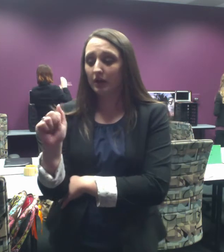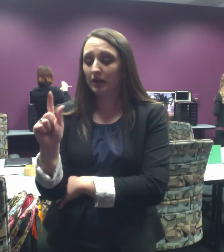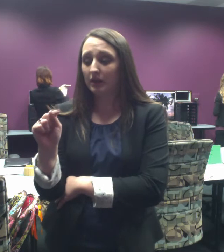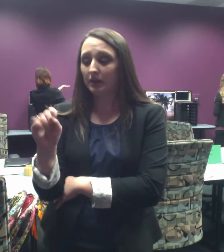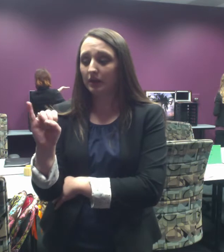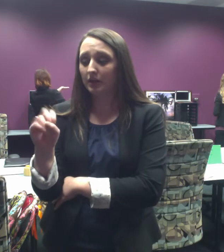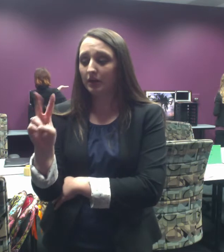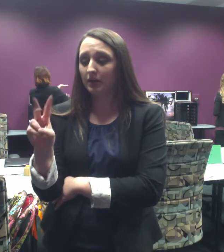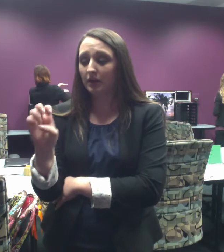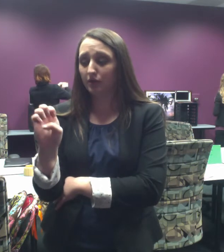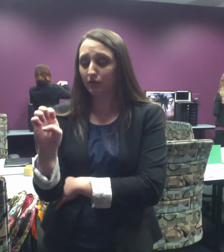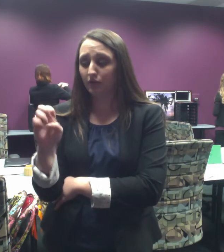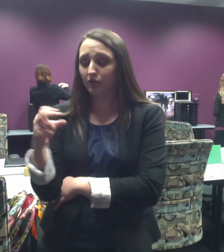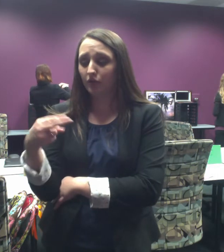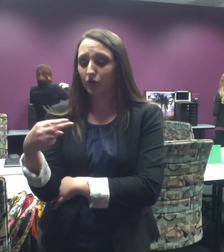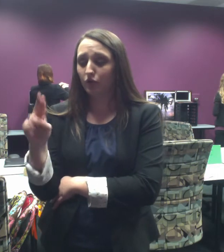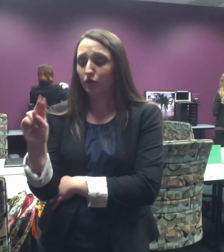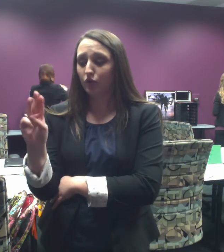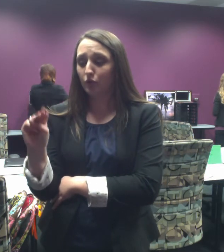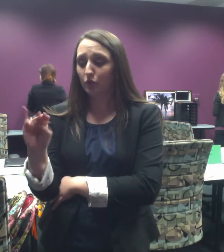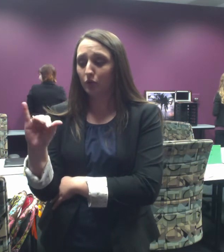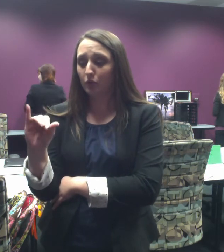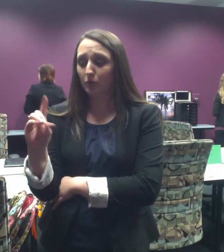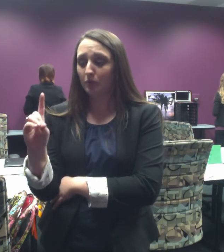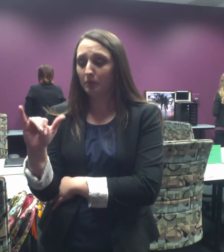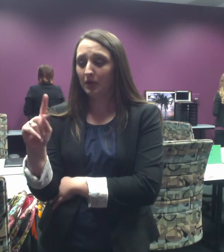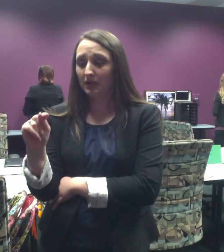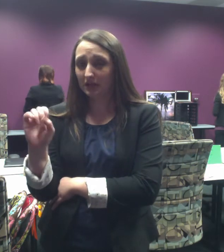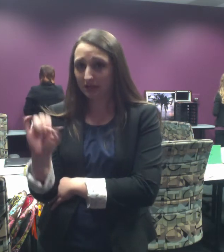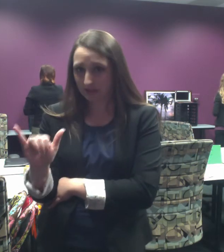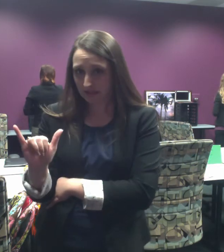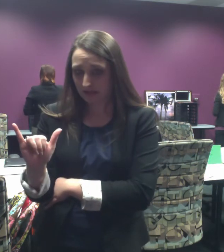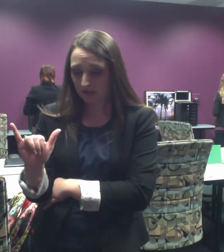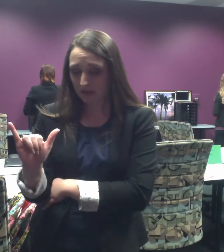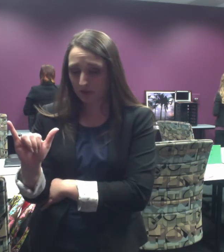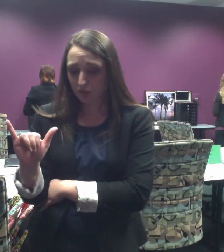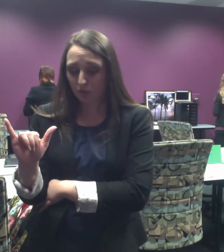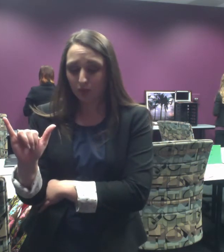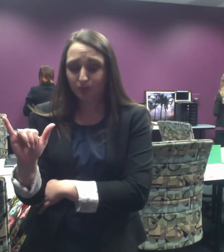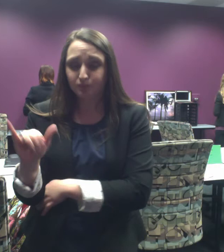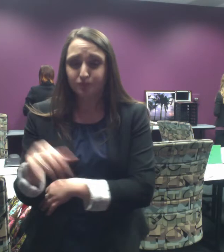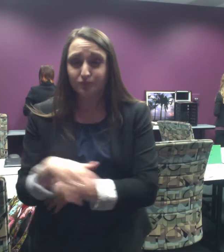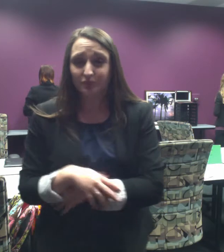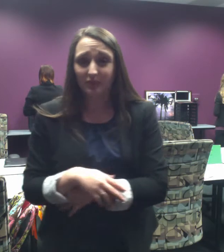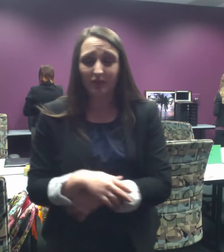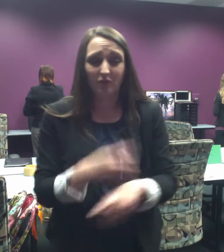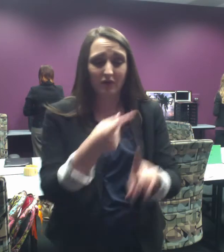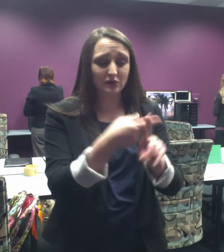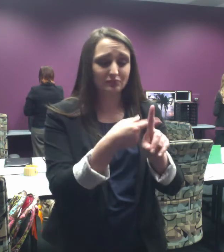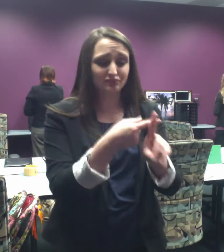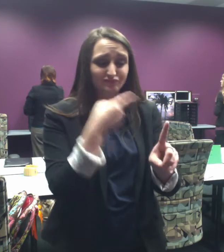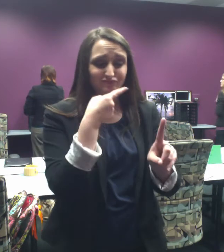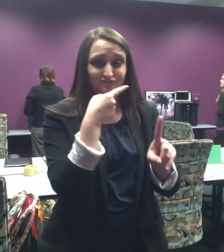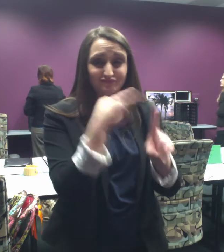much that air could really hold. Example, if I have this is my box of air, okay? And this box of air